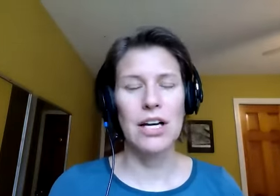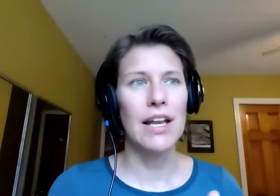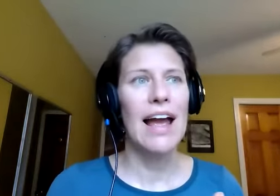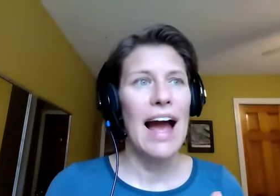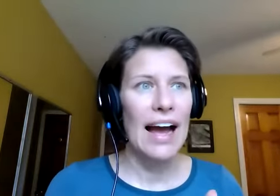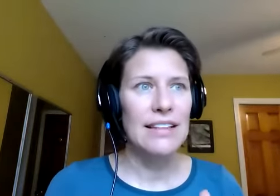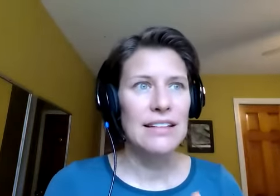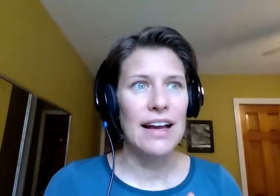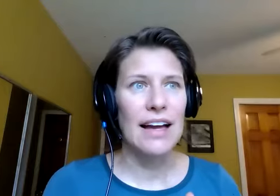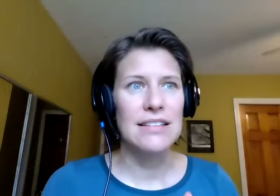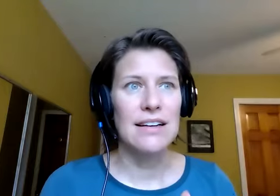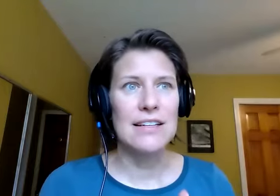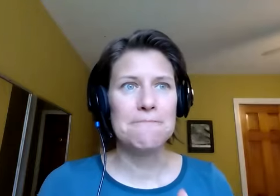on. I think that, um,